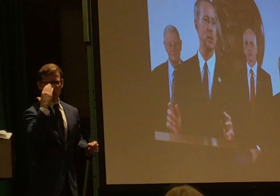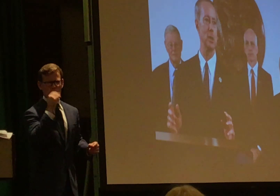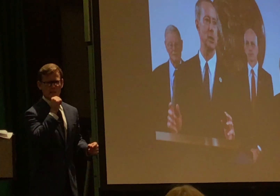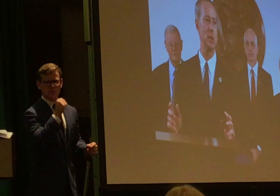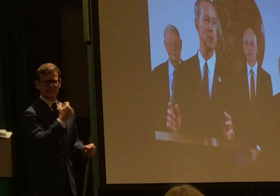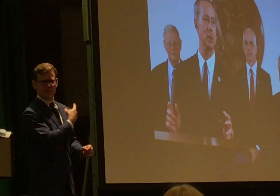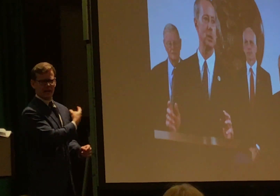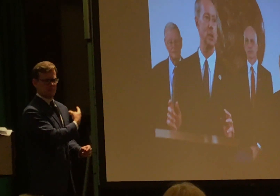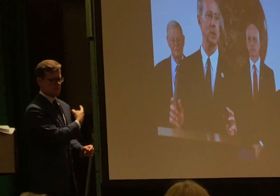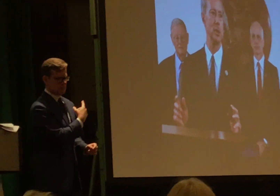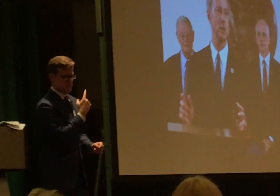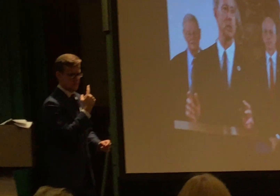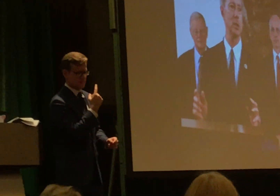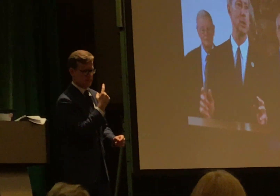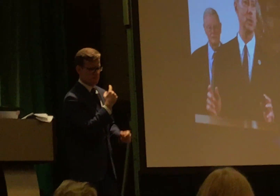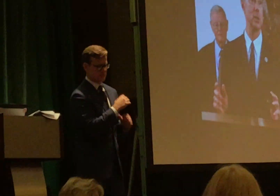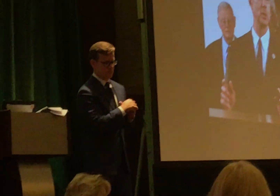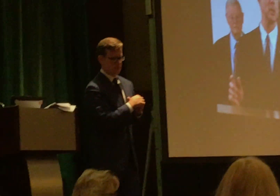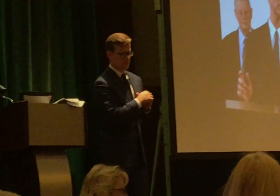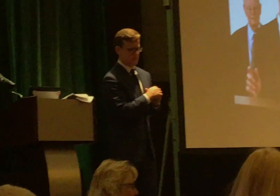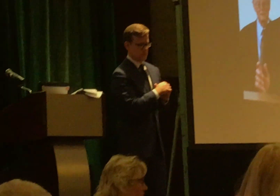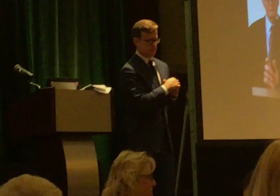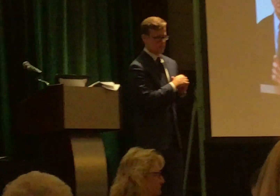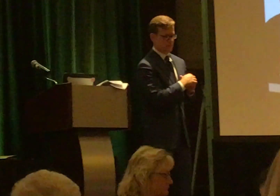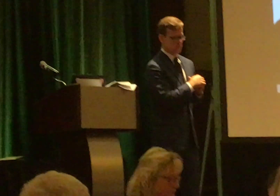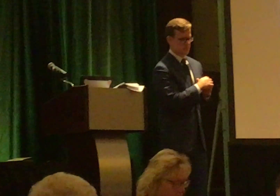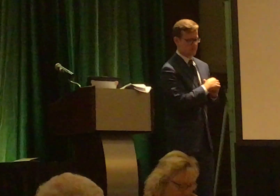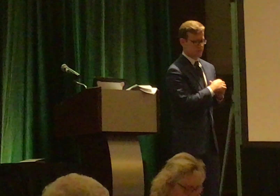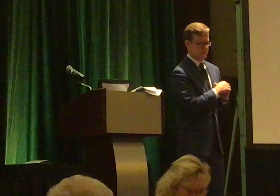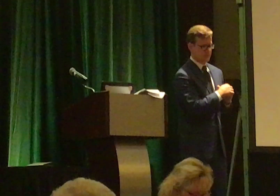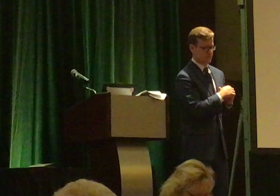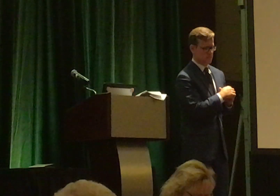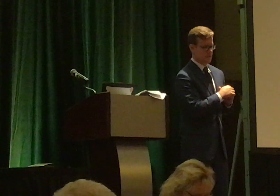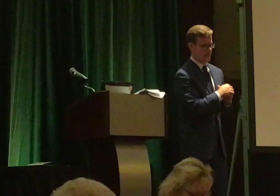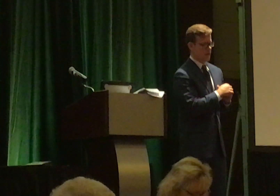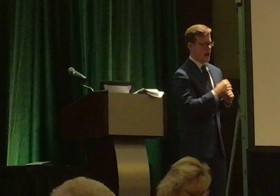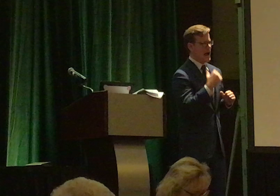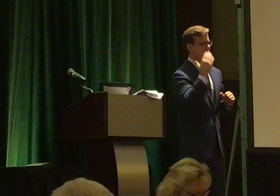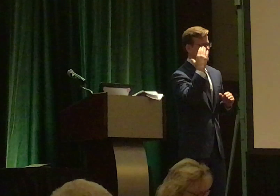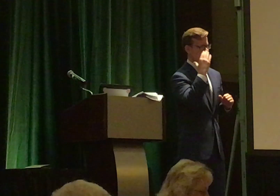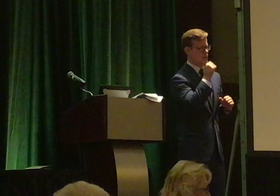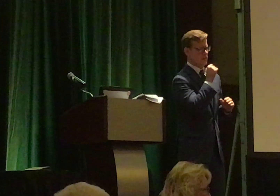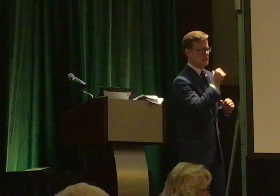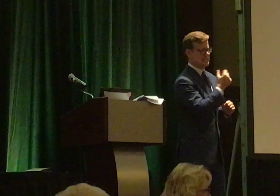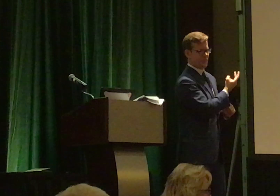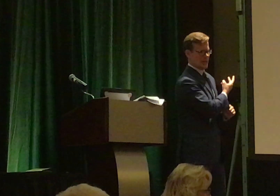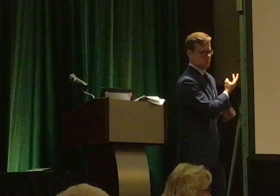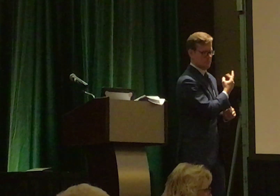the House was taken over by the Democrats in January of